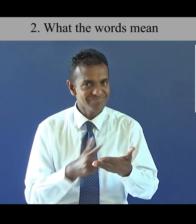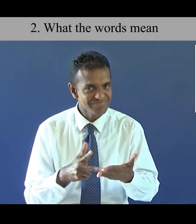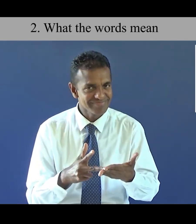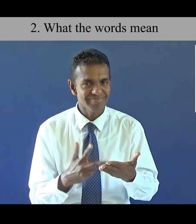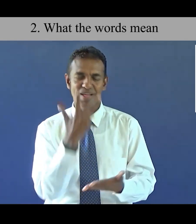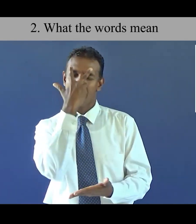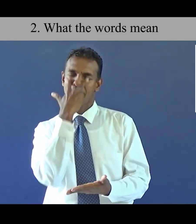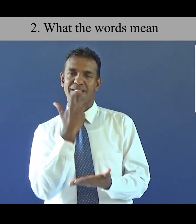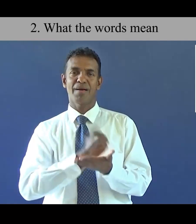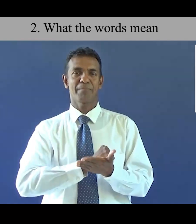Easy read.